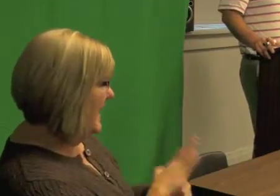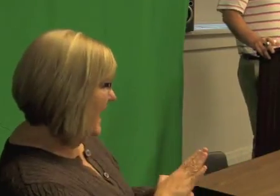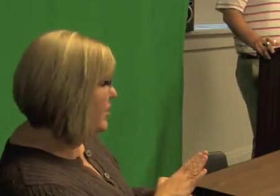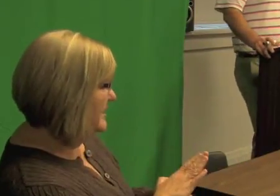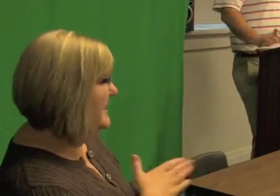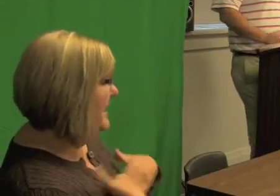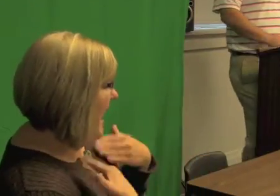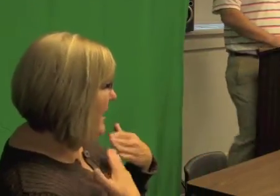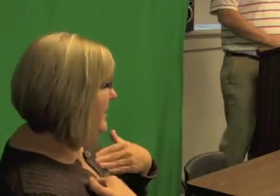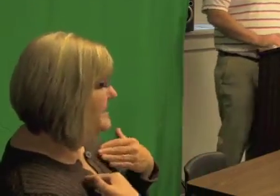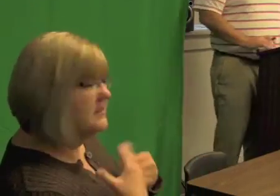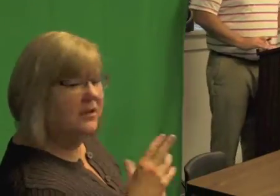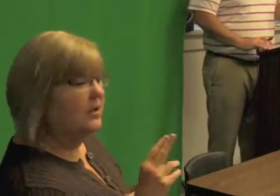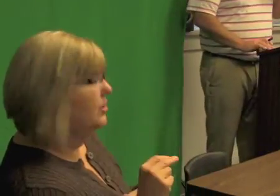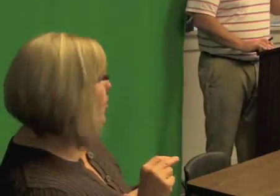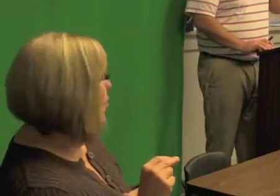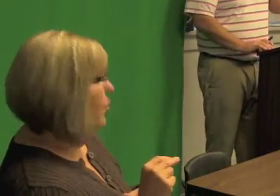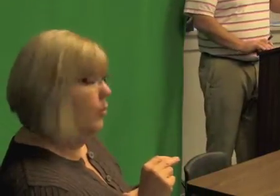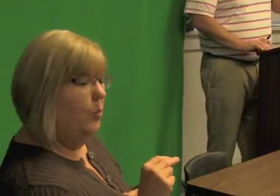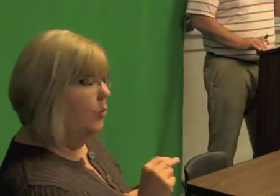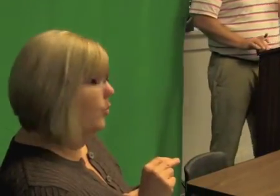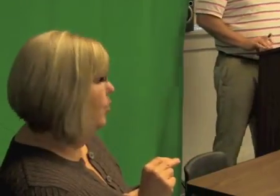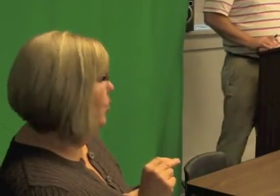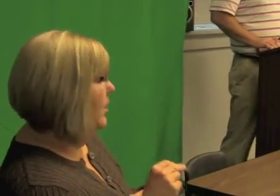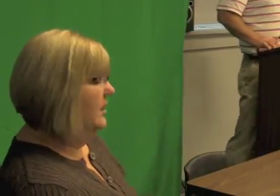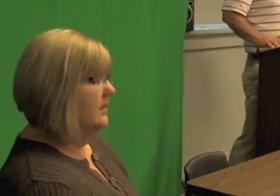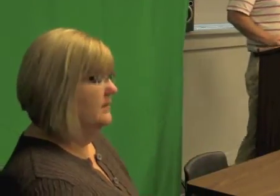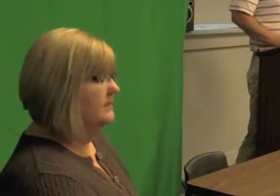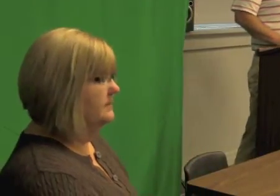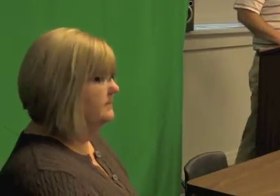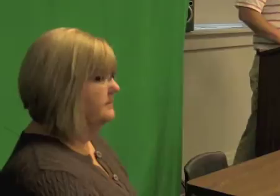it guarantee it? Nope. Yes.